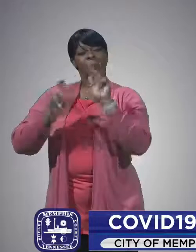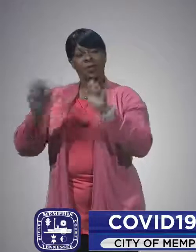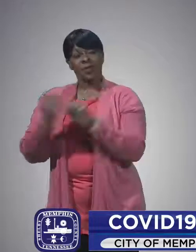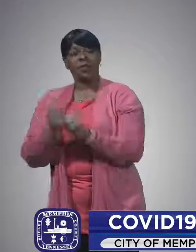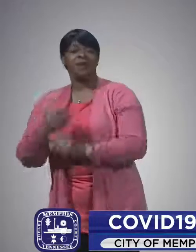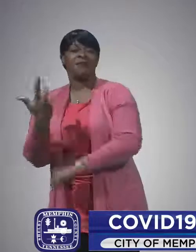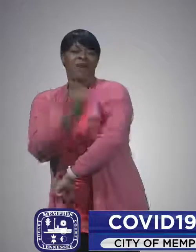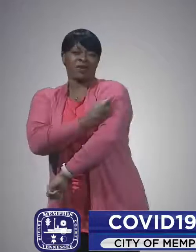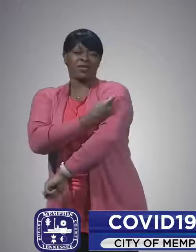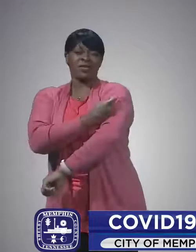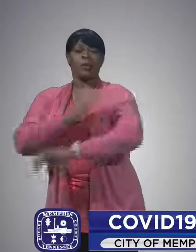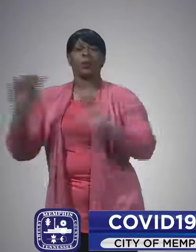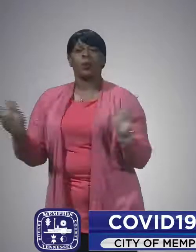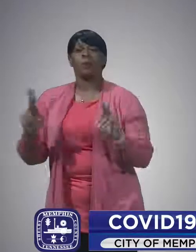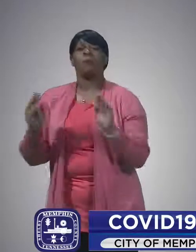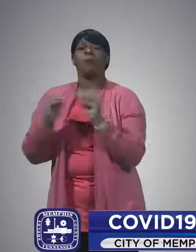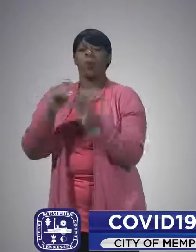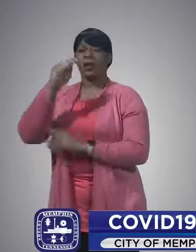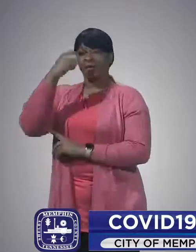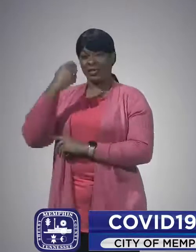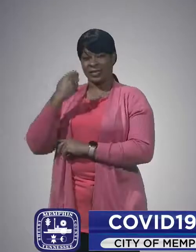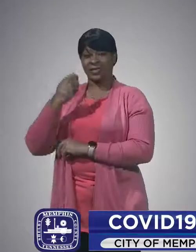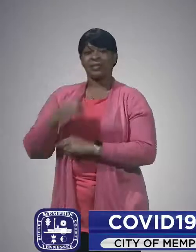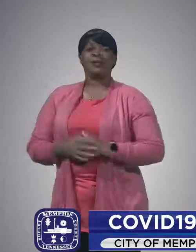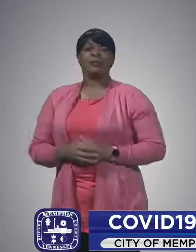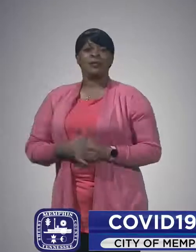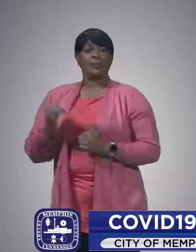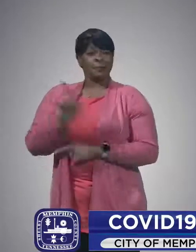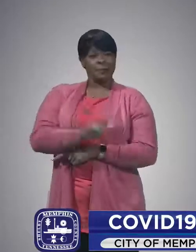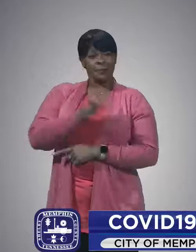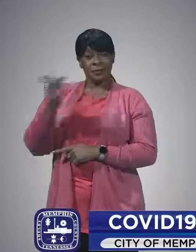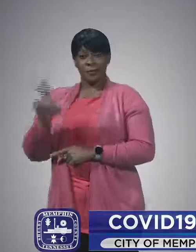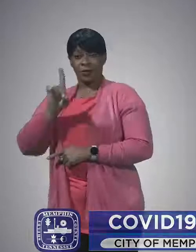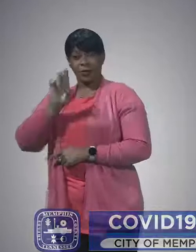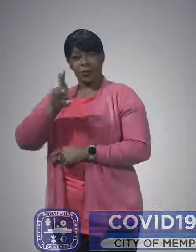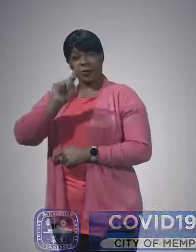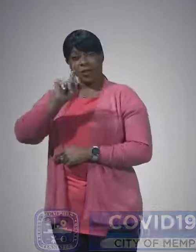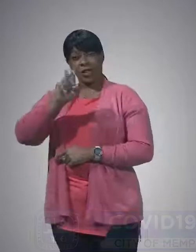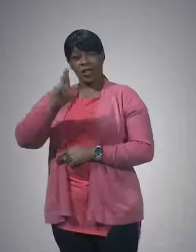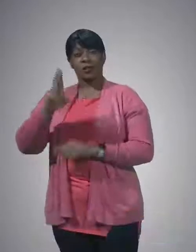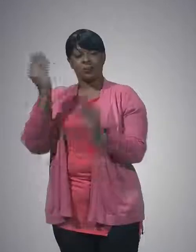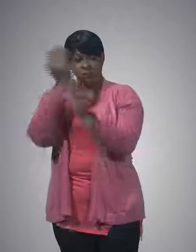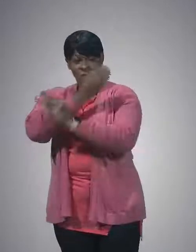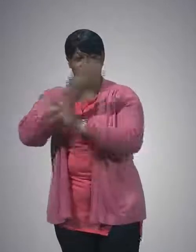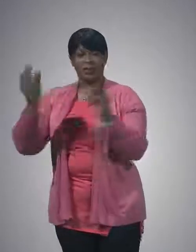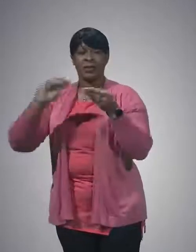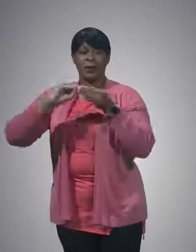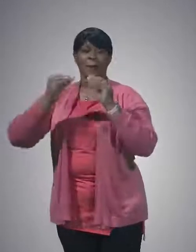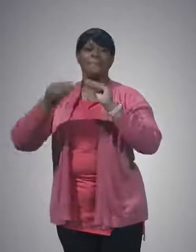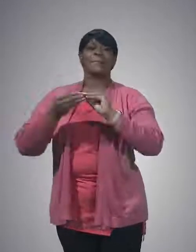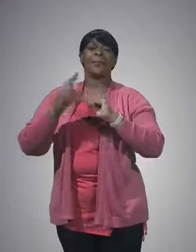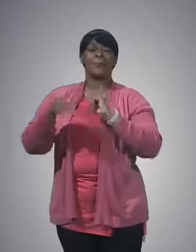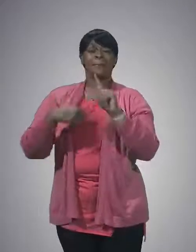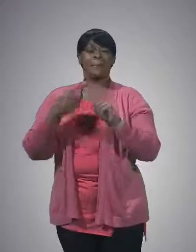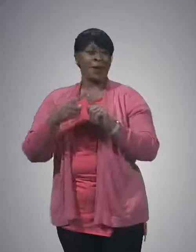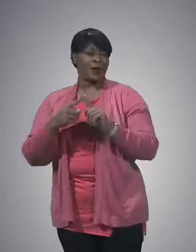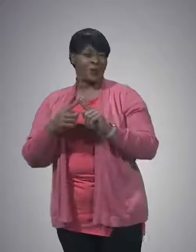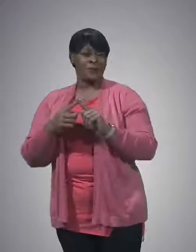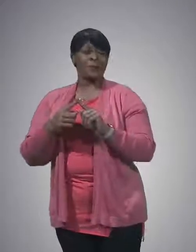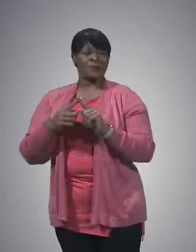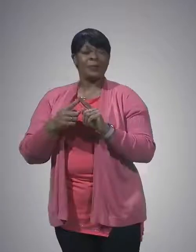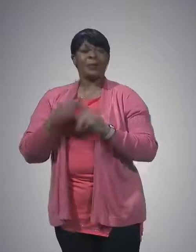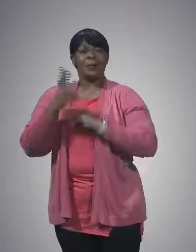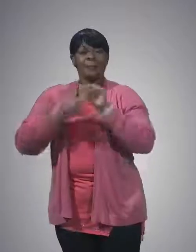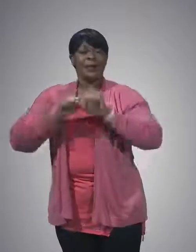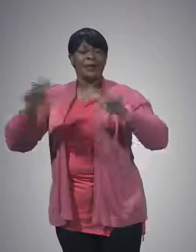vaccinated and to encourage people to get tested. And so now I'll turn it over to Dr. Taylor, who will provide us more data about the status of the